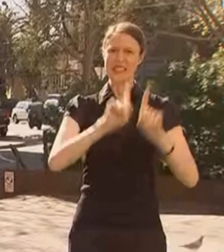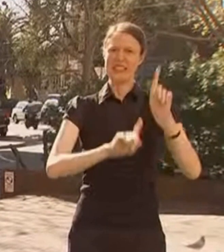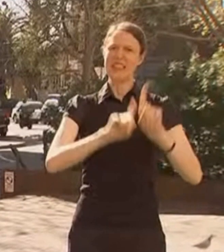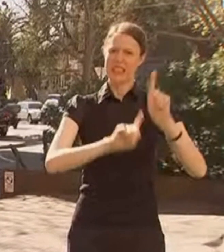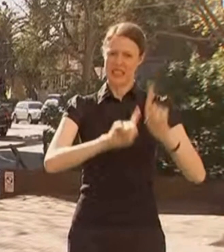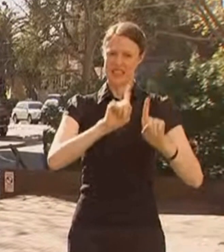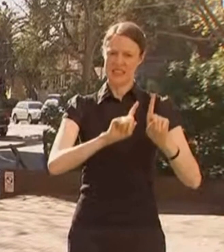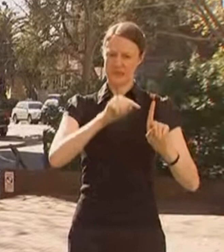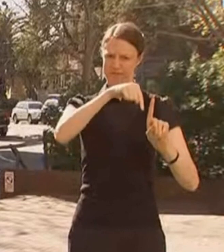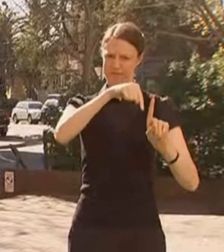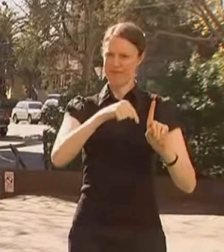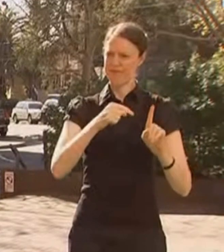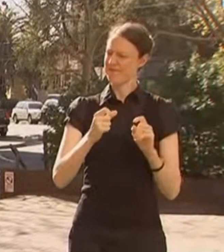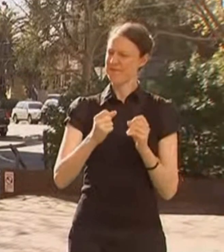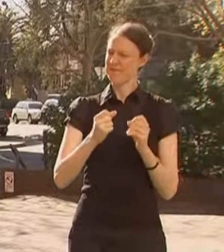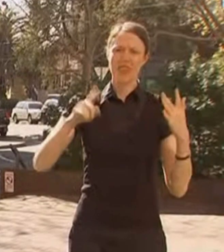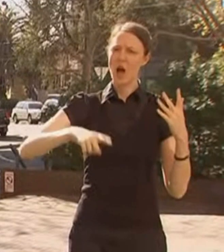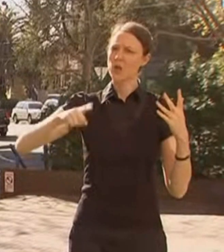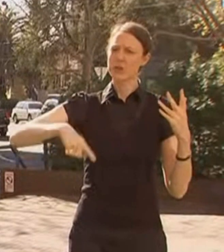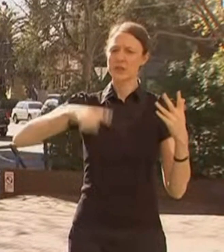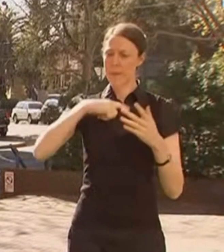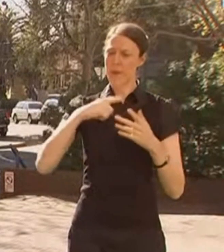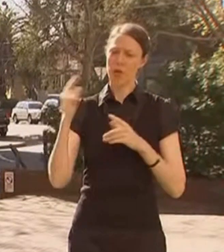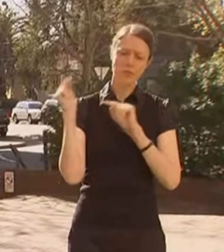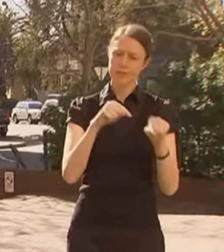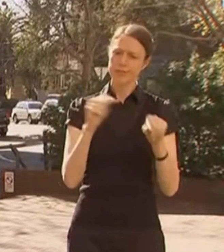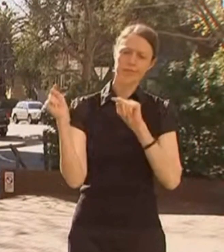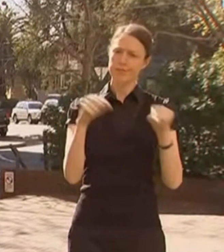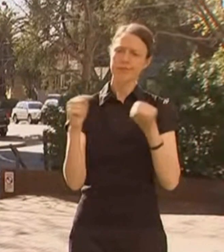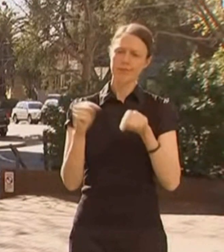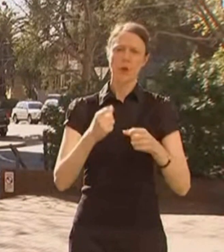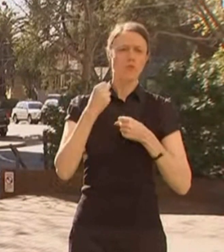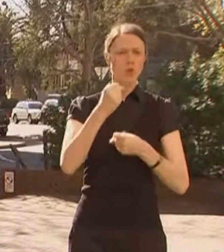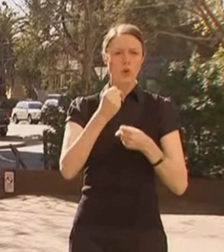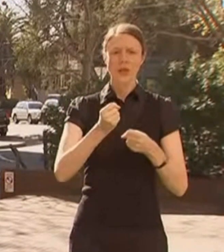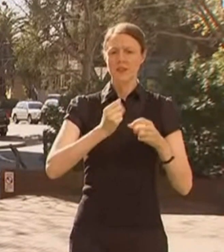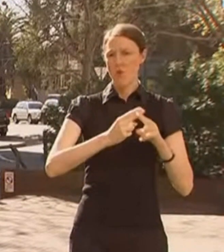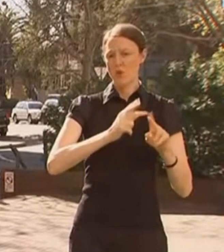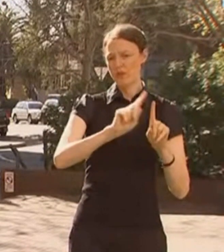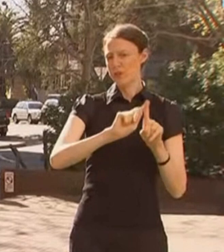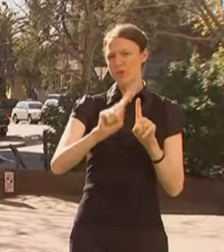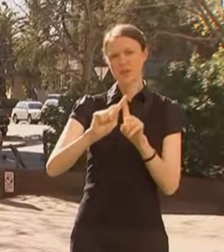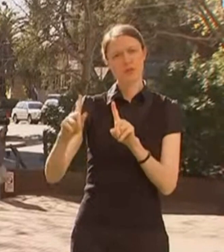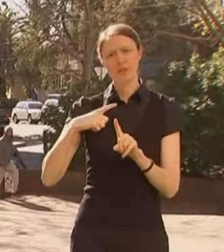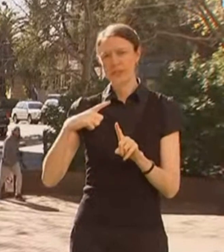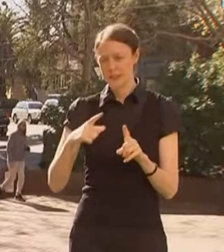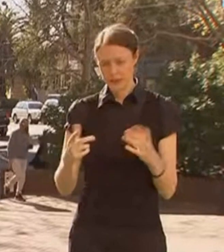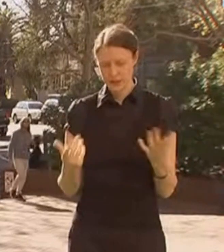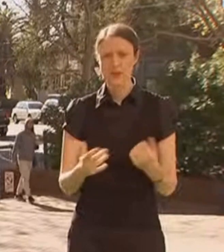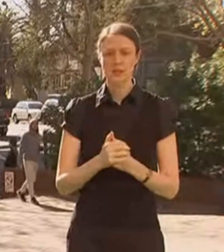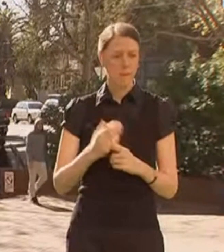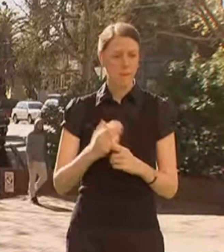Thanks, Premier. And good morning. A New South Wales Police Force every year facilitates nearly 1,000 protests in the